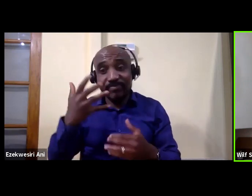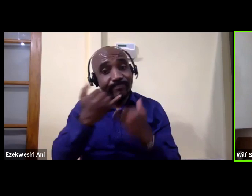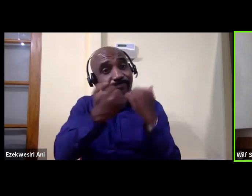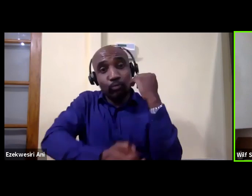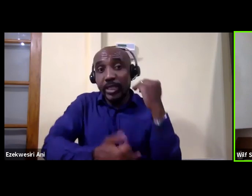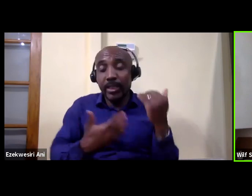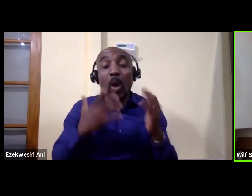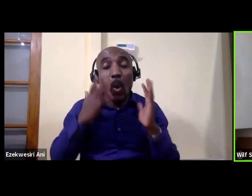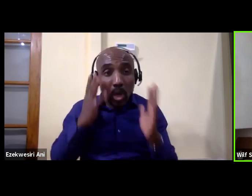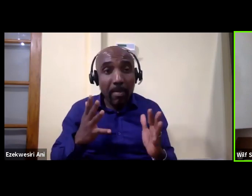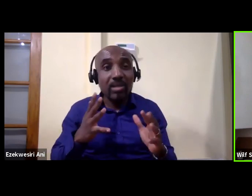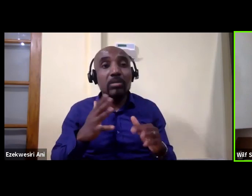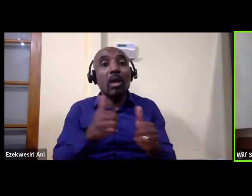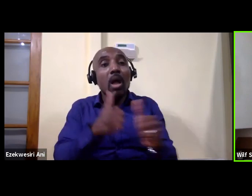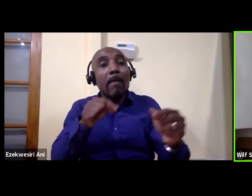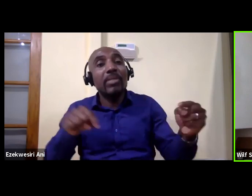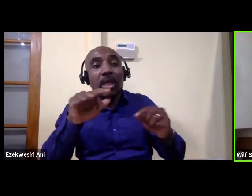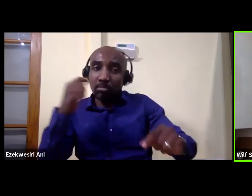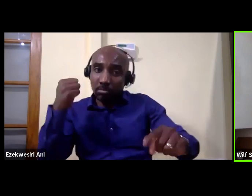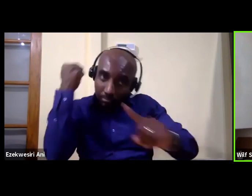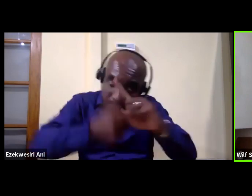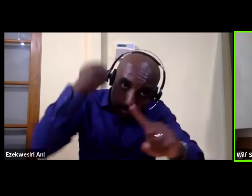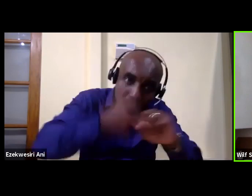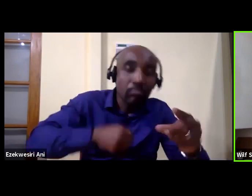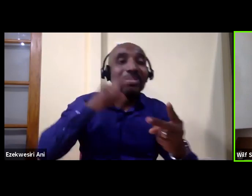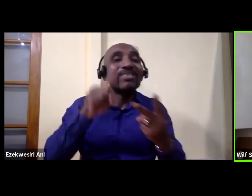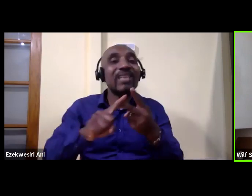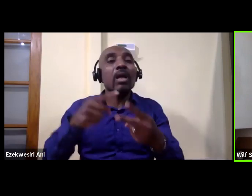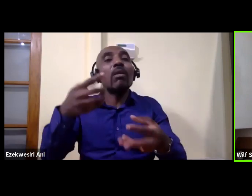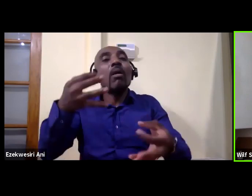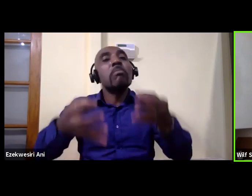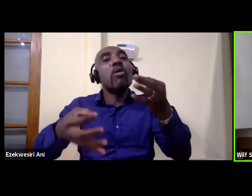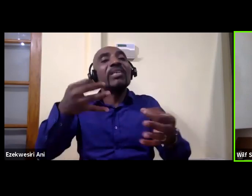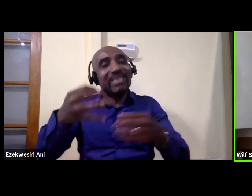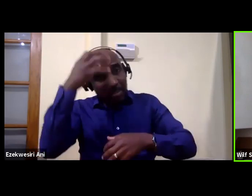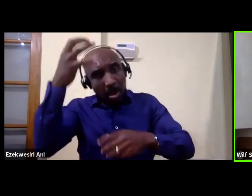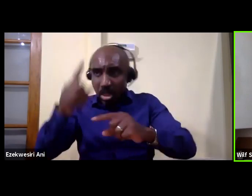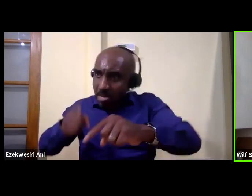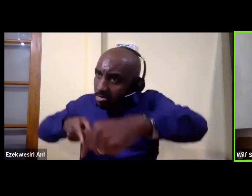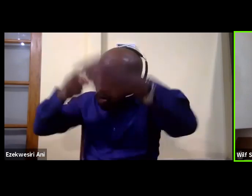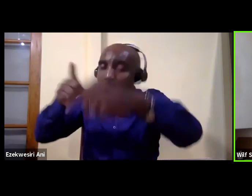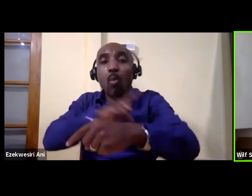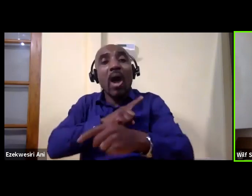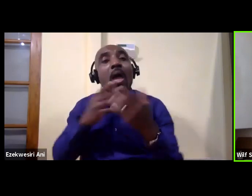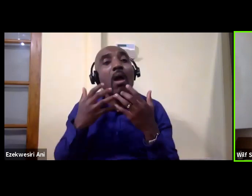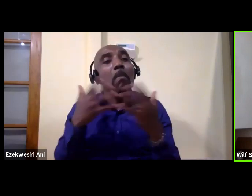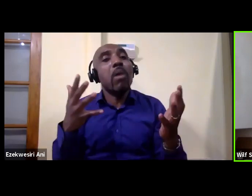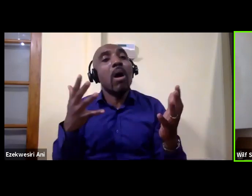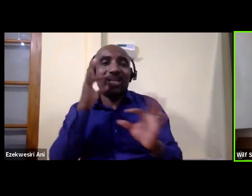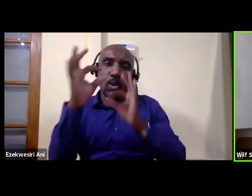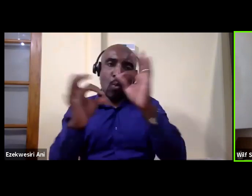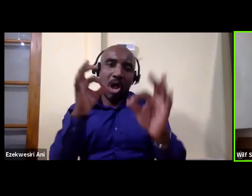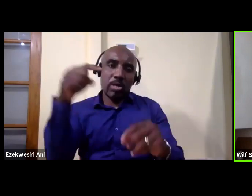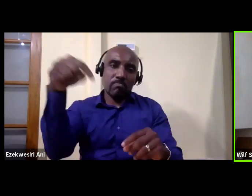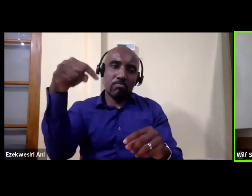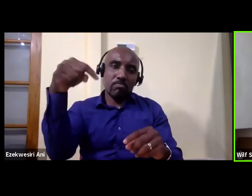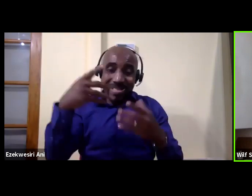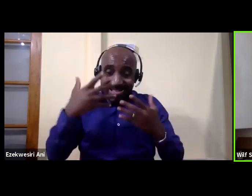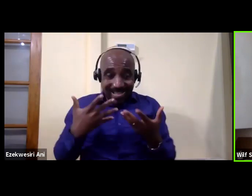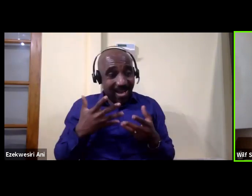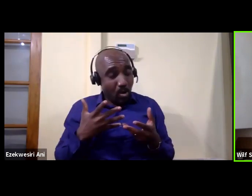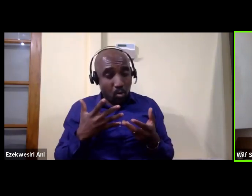going to have to fight politically to make sure there's a proper inquiry about what happened during this